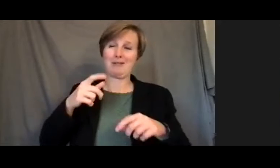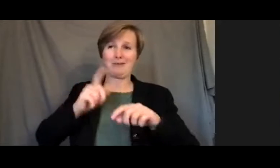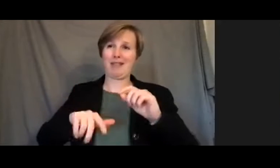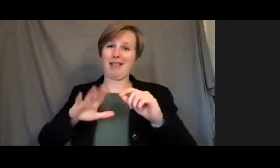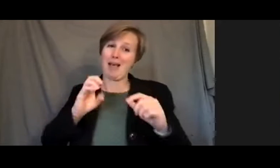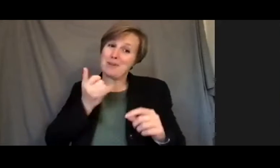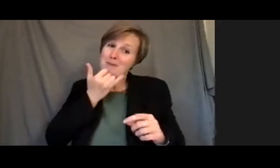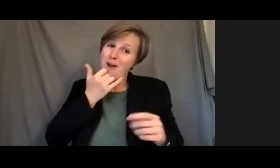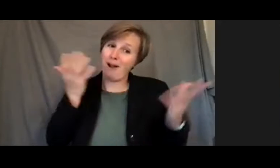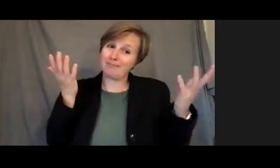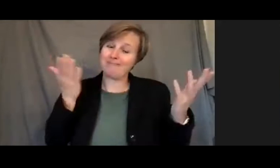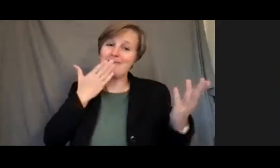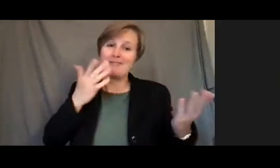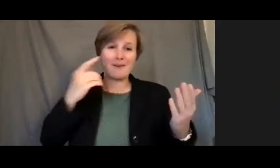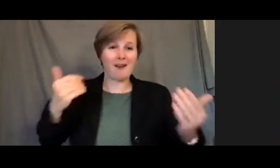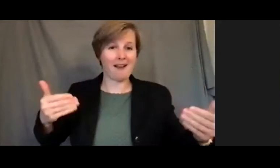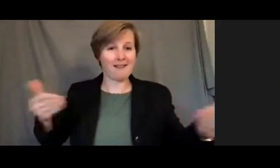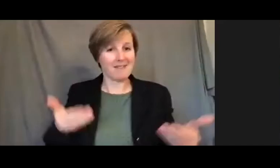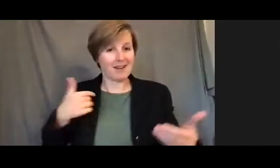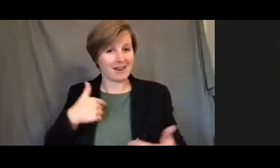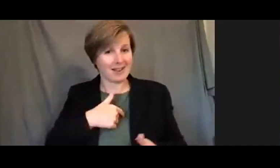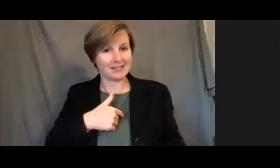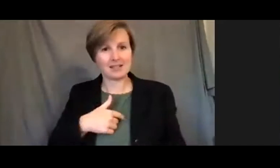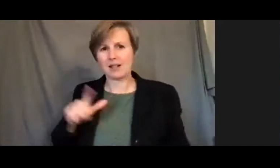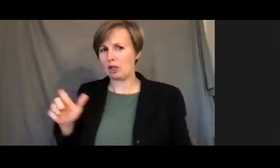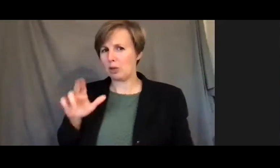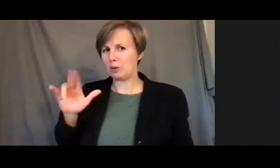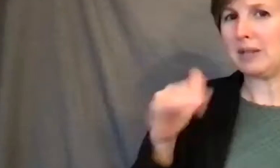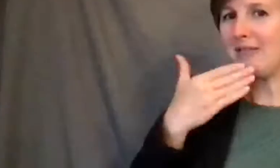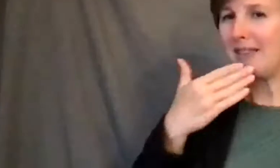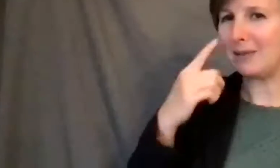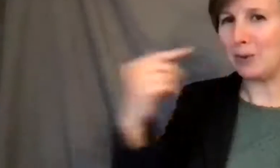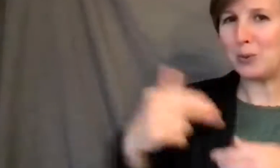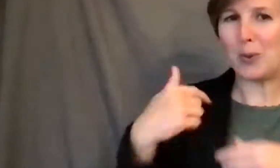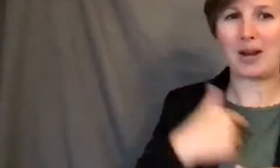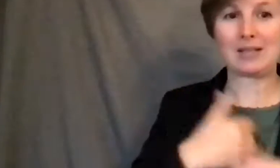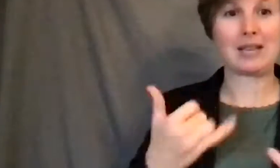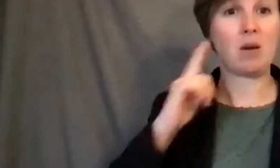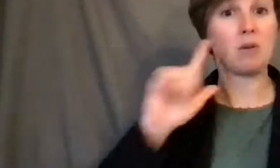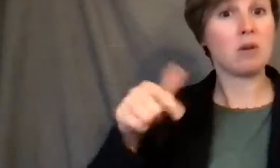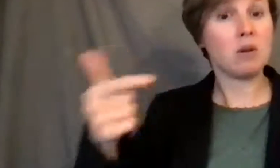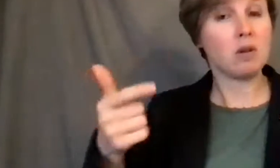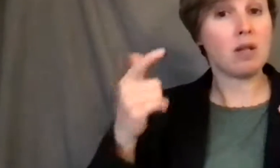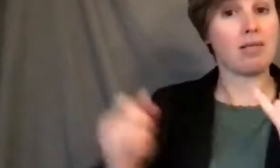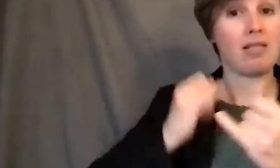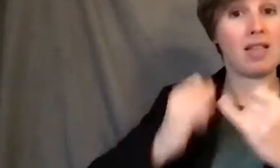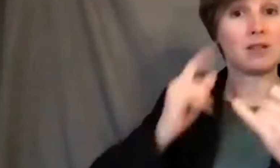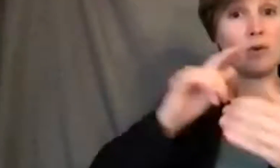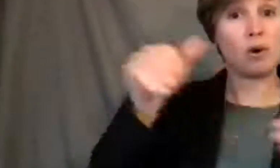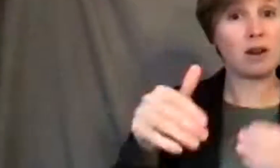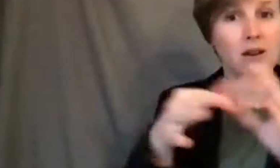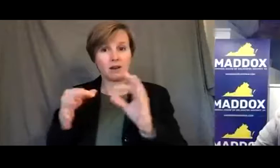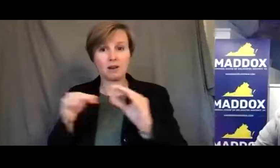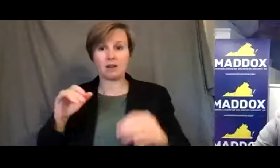us. Thanks so much for joining us, Delegate Kriezek. And now we'll turn things over last for introductory remarks to